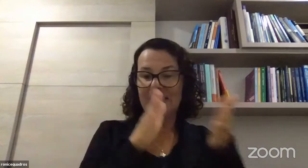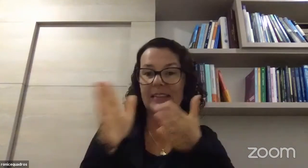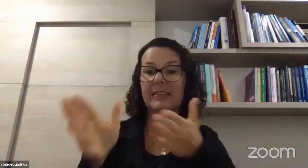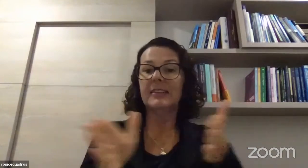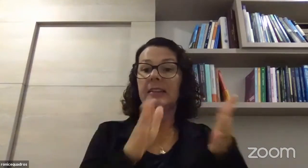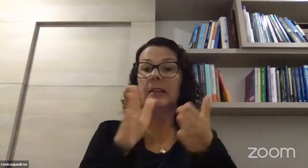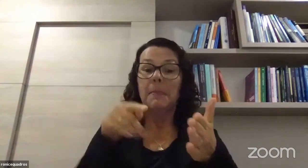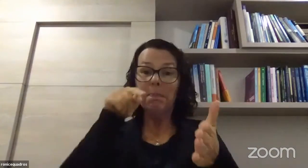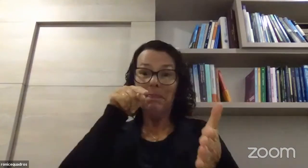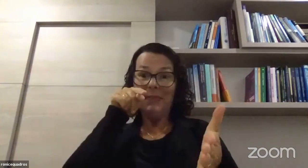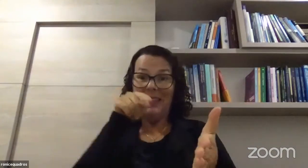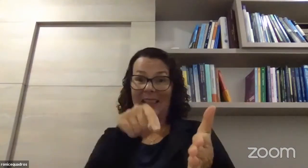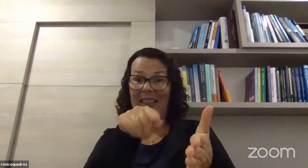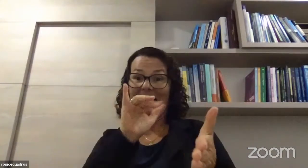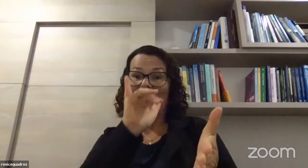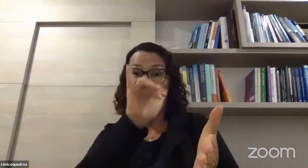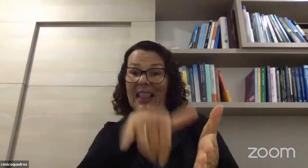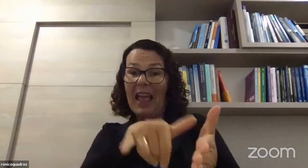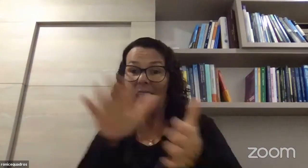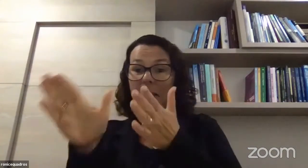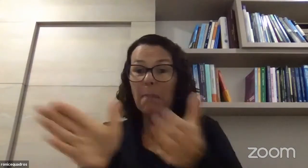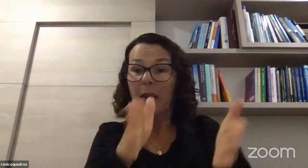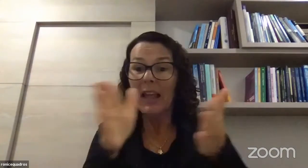a government plan.